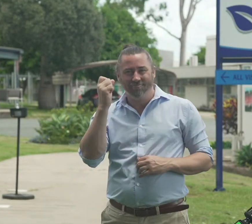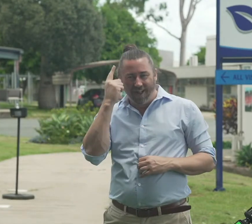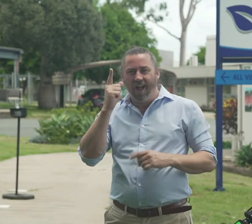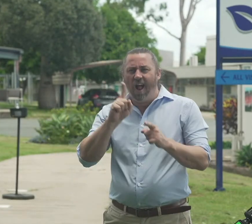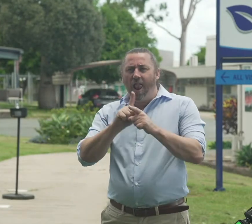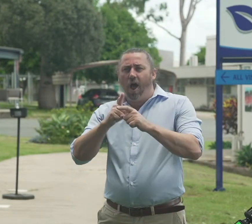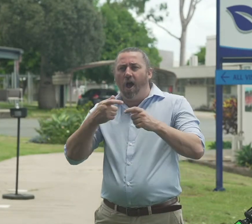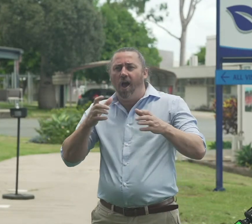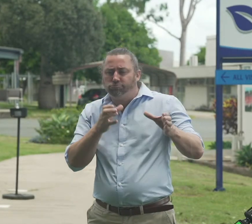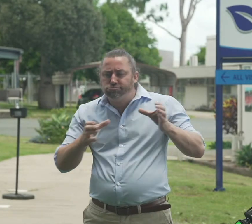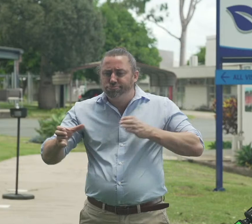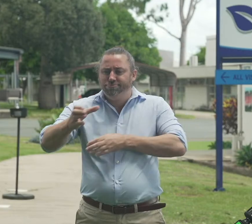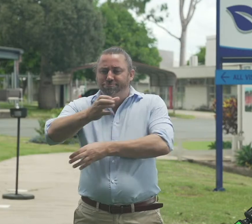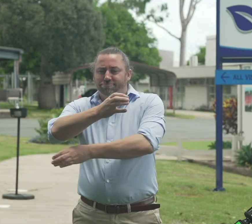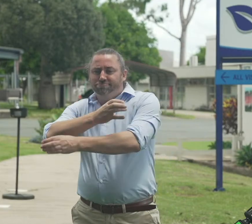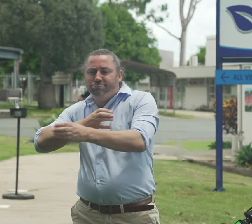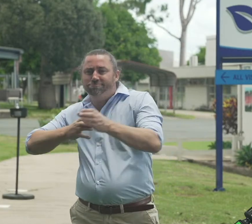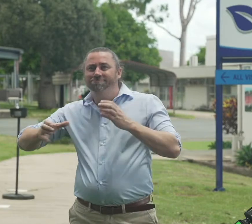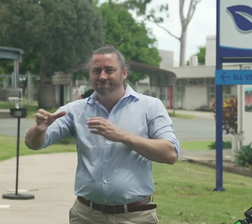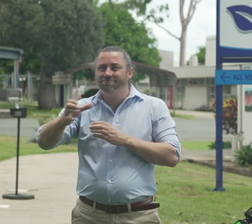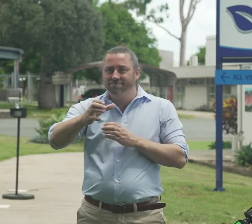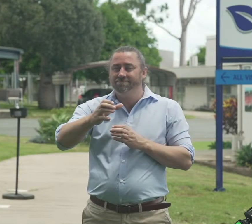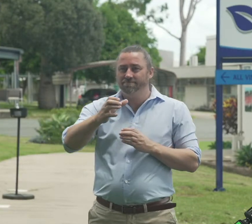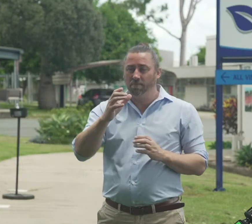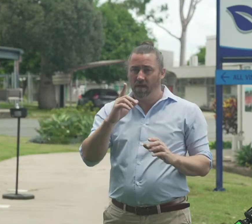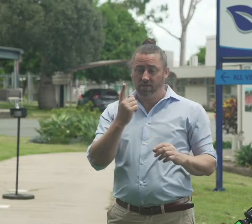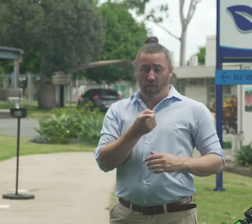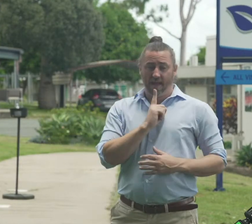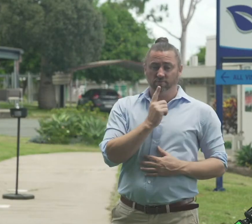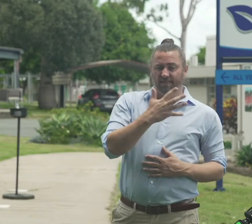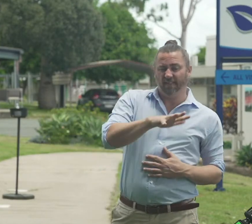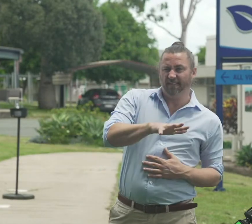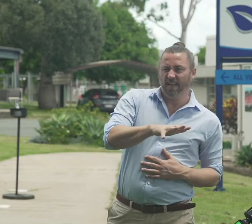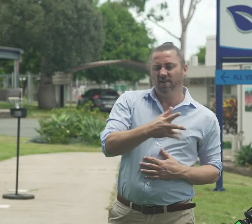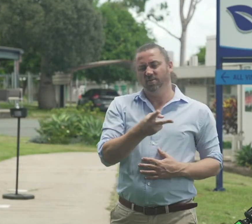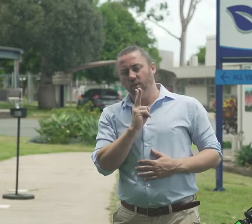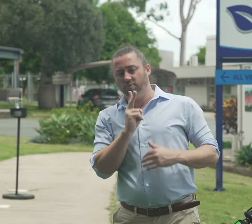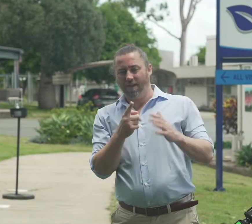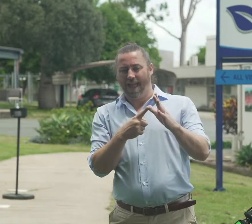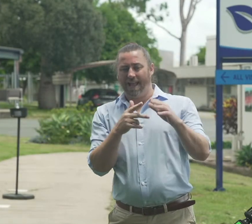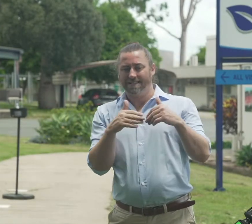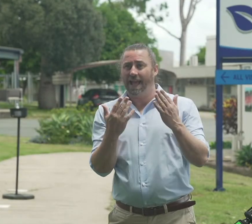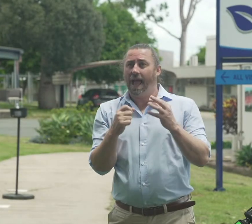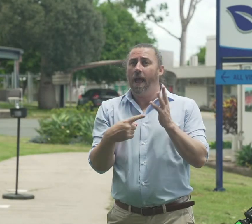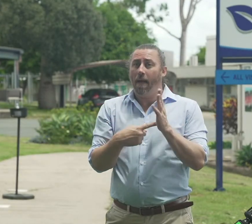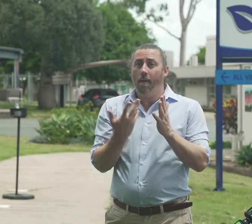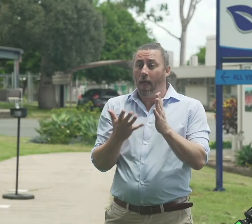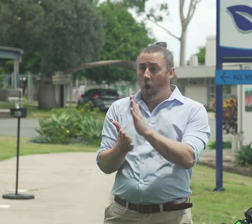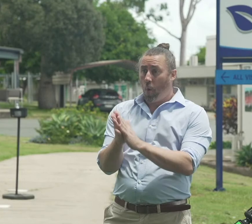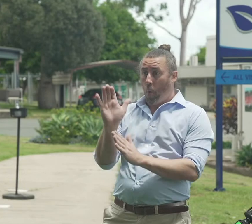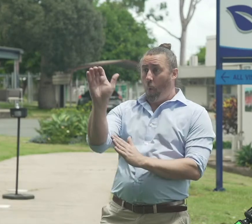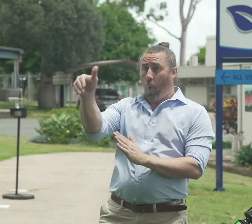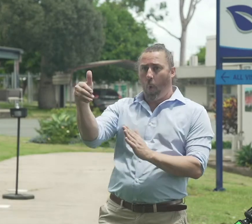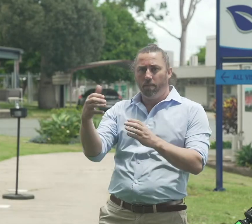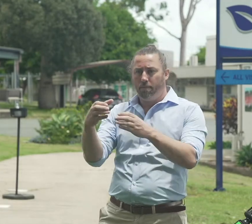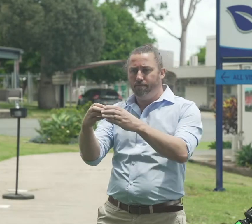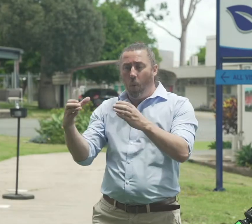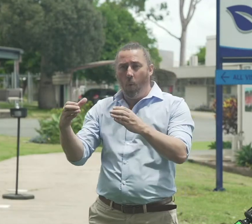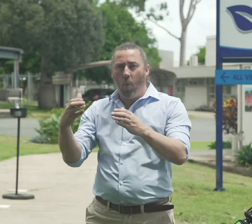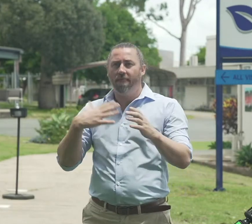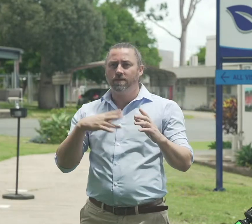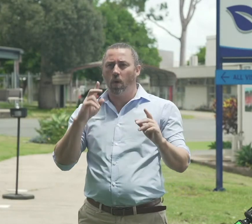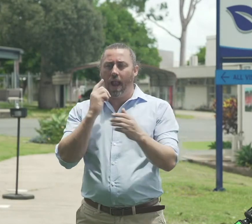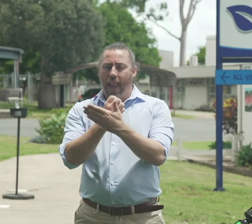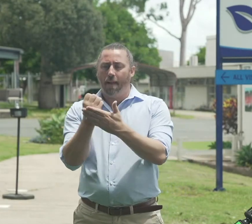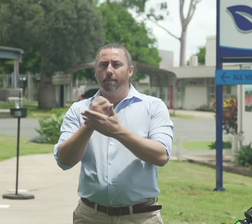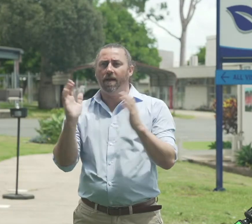number of admissions is declining, but it's still 150 to 200 a day. So again, I just can't say this often enough,